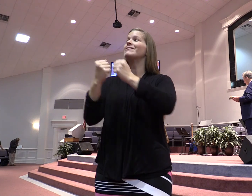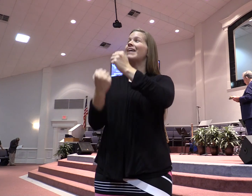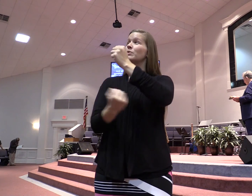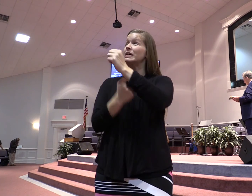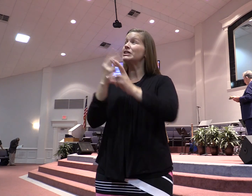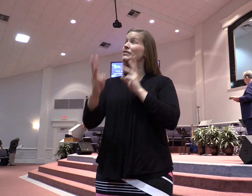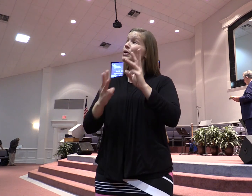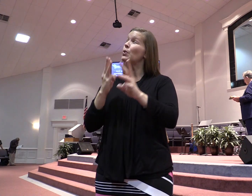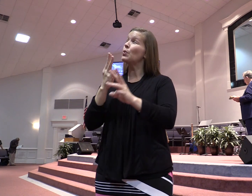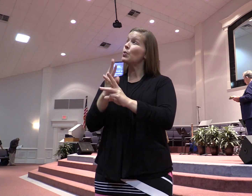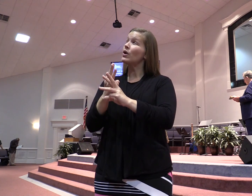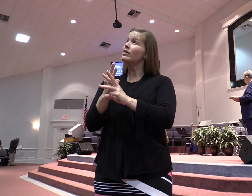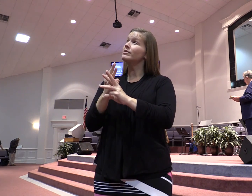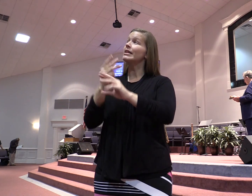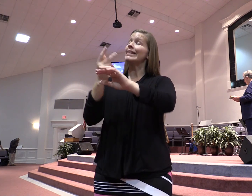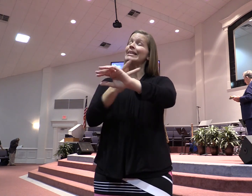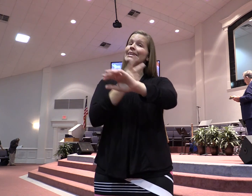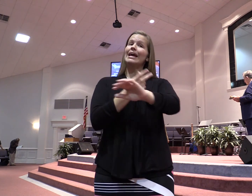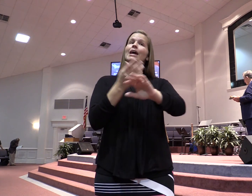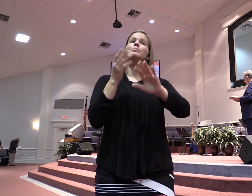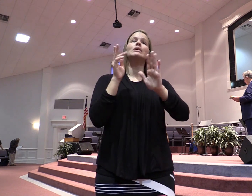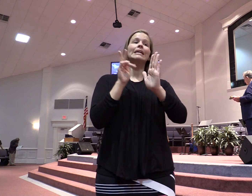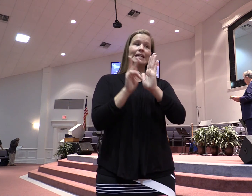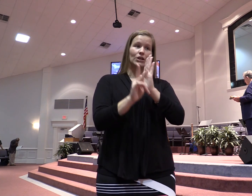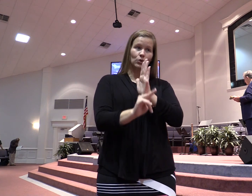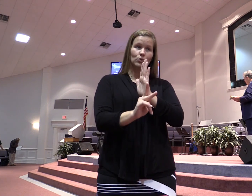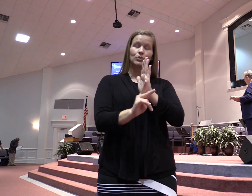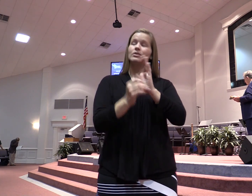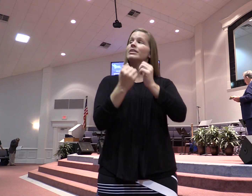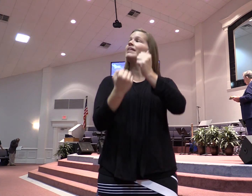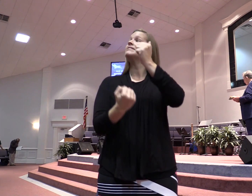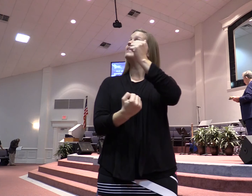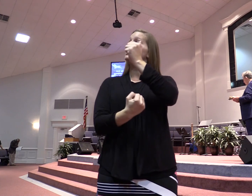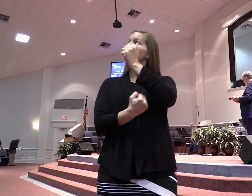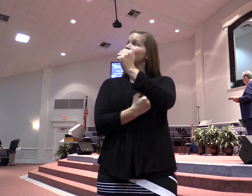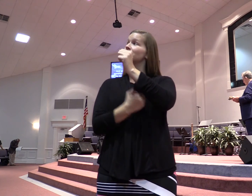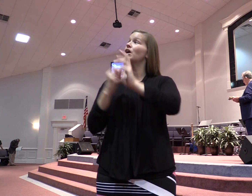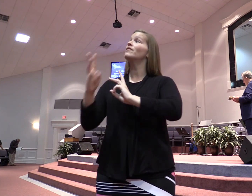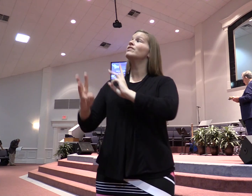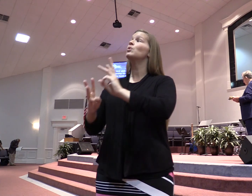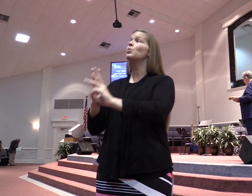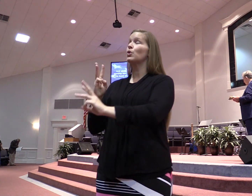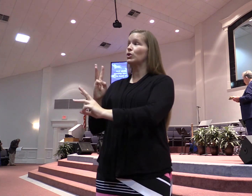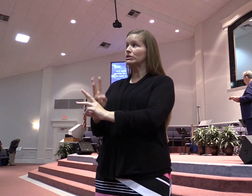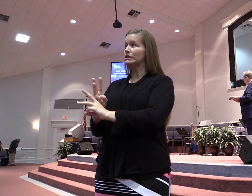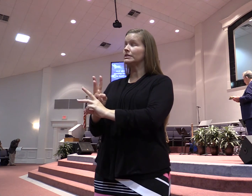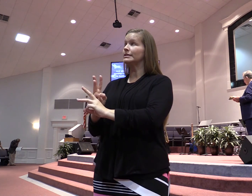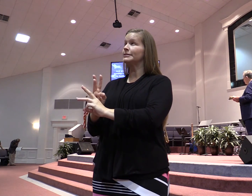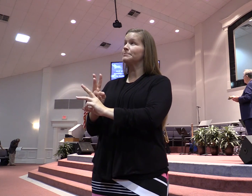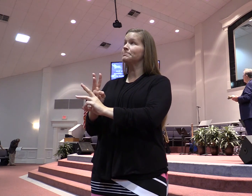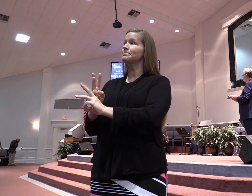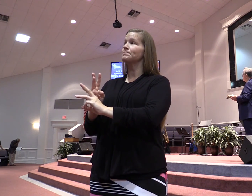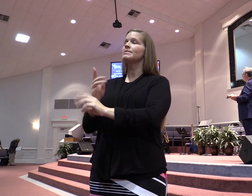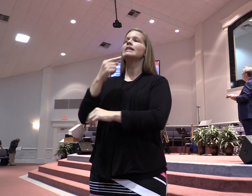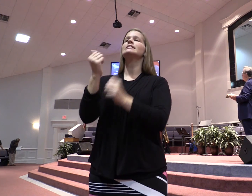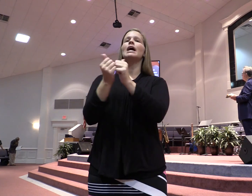Of the Lamb slain from the foundation of world. Say this